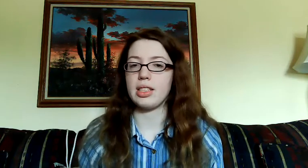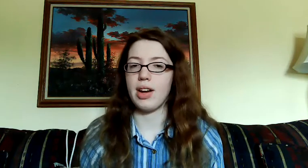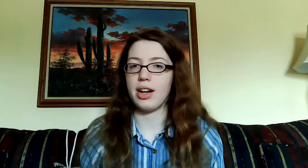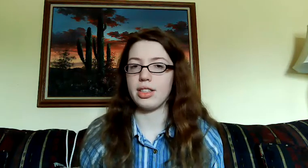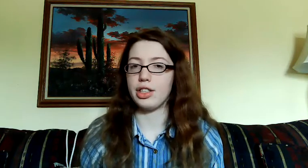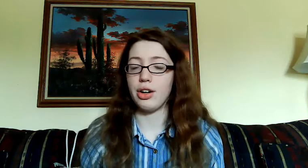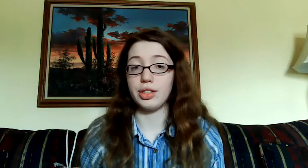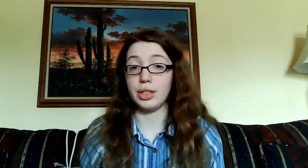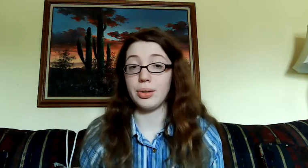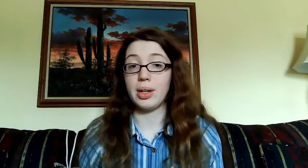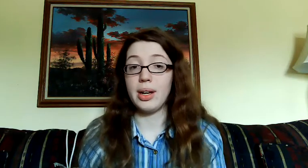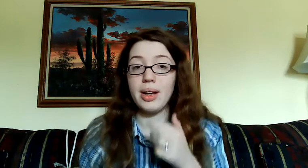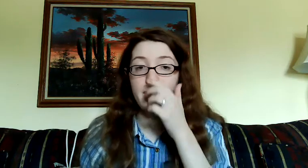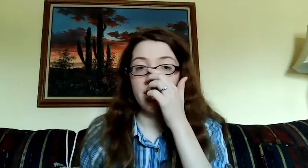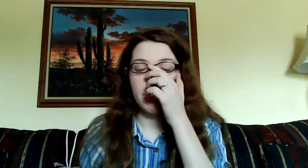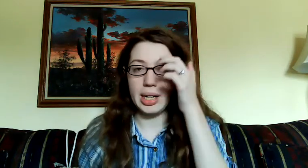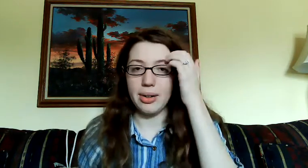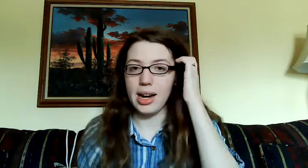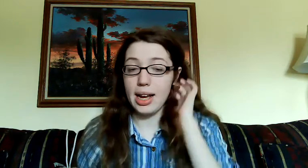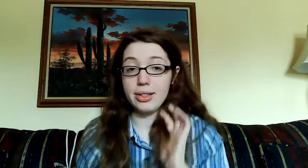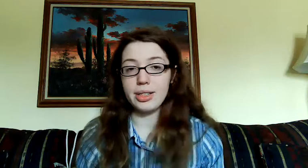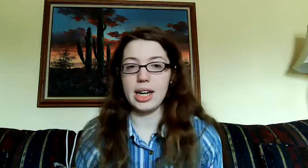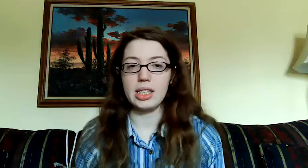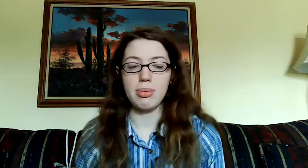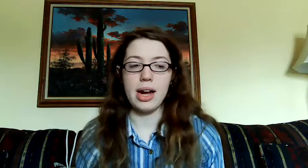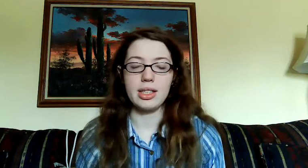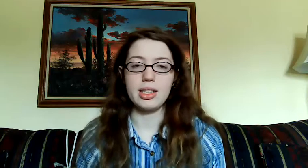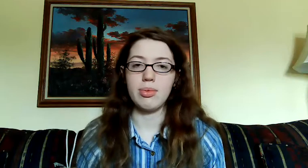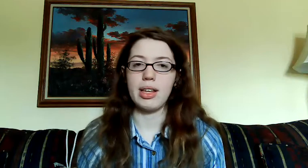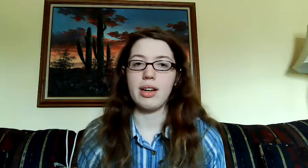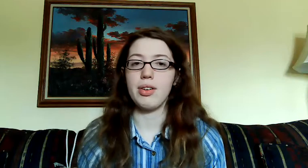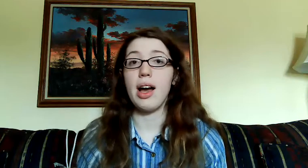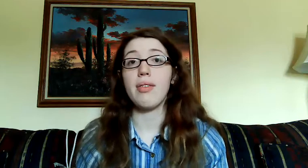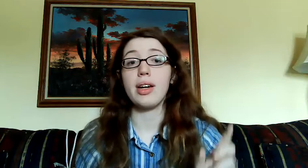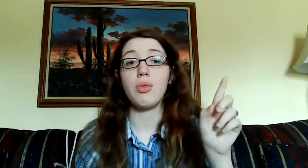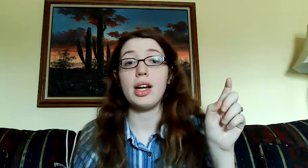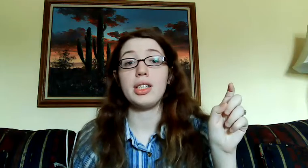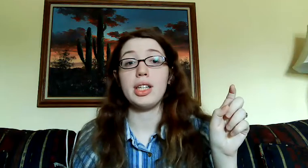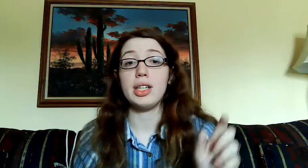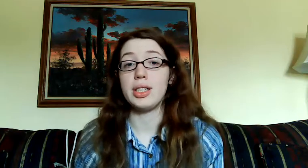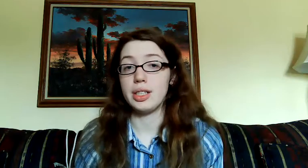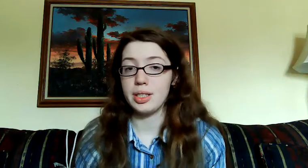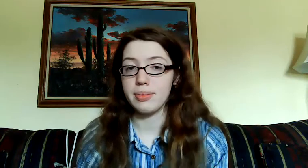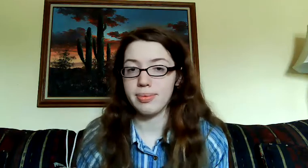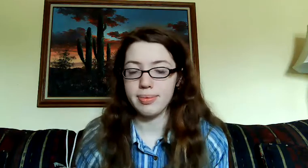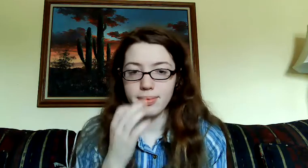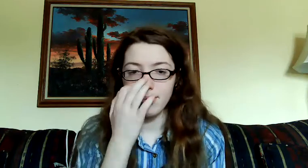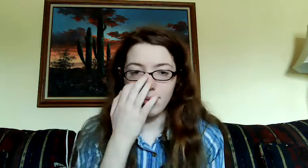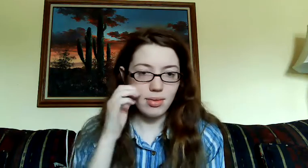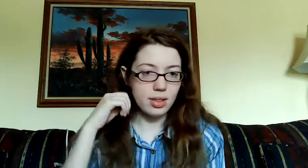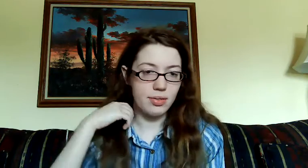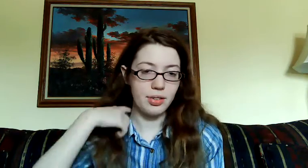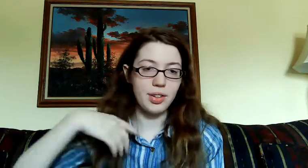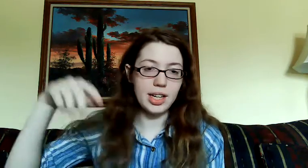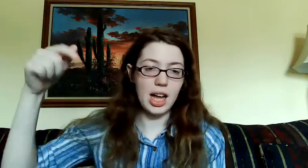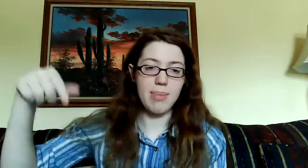I showed you, would be a great exercise to practice this with. And if you have any questions, feel free to comment them